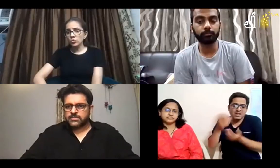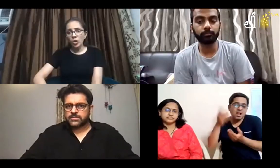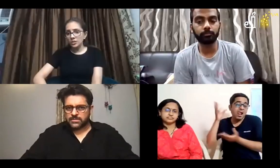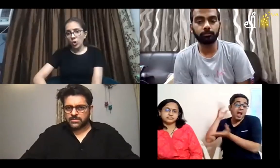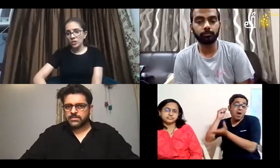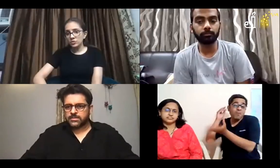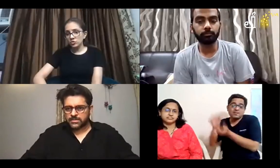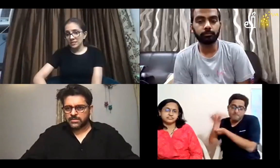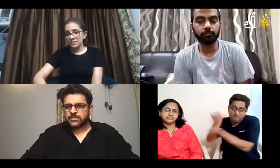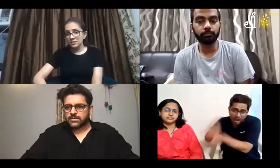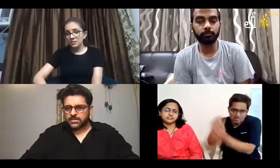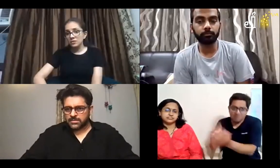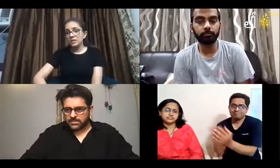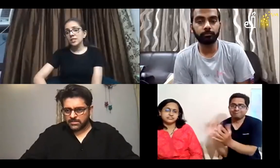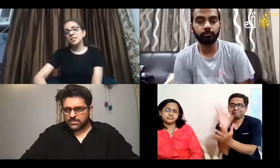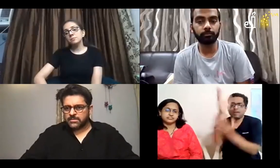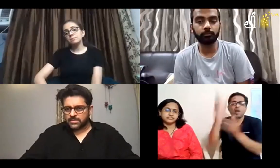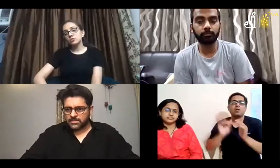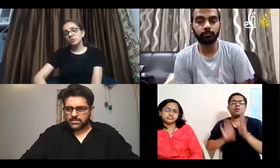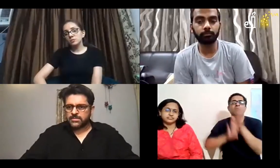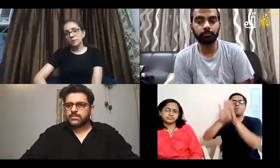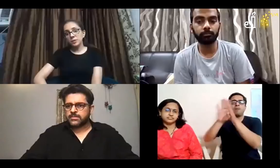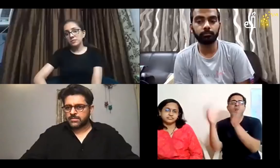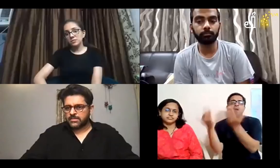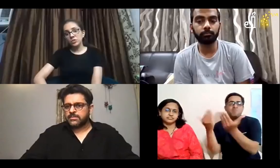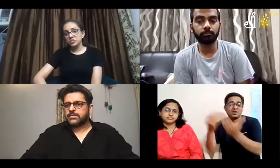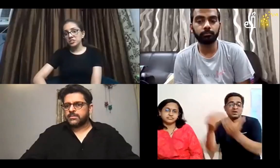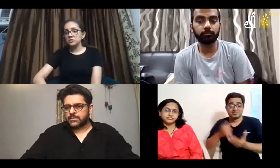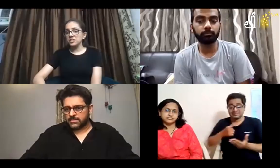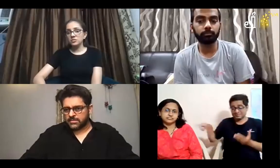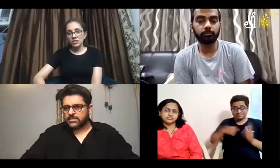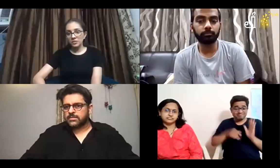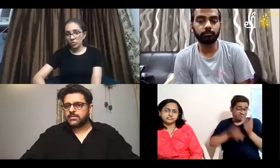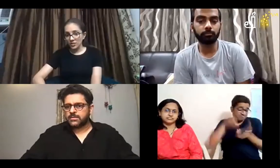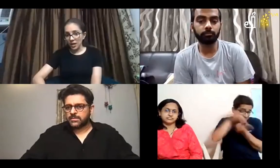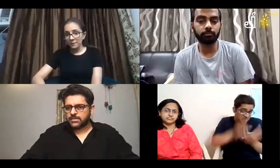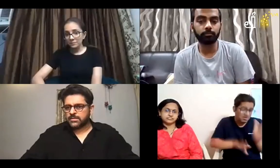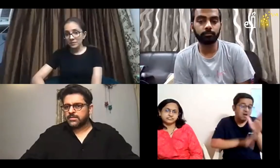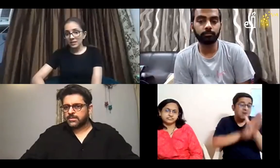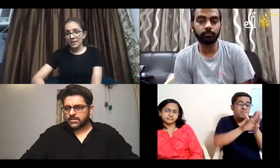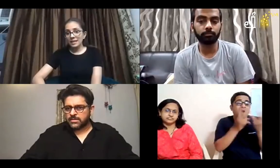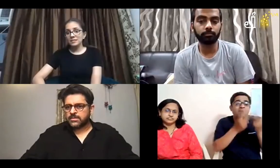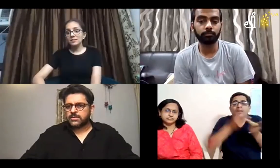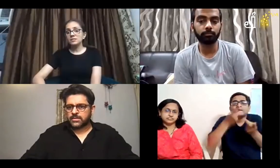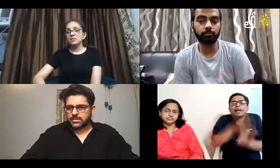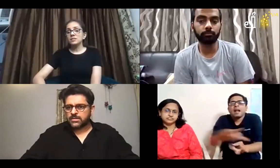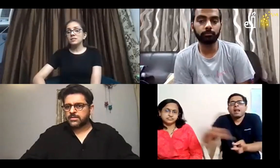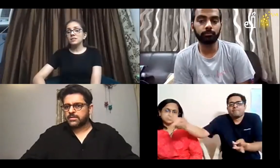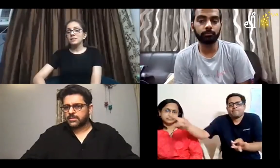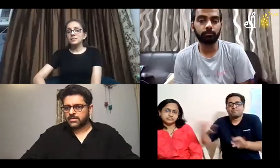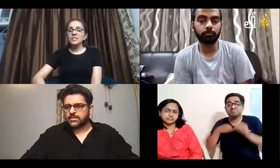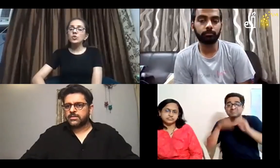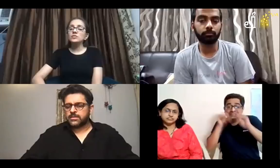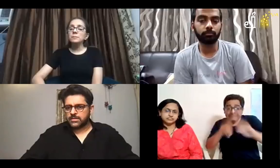once you water all these trees, hearing the person watering the tree grows up, and